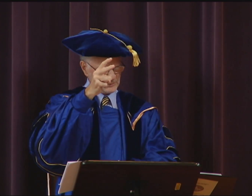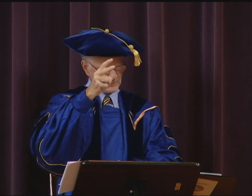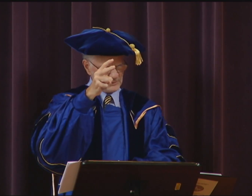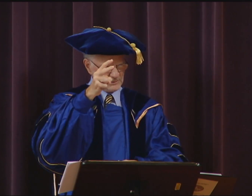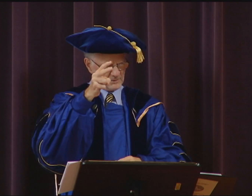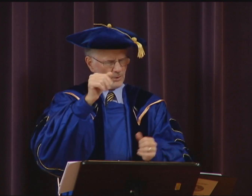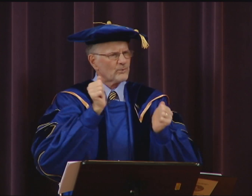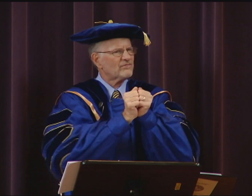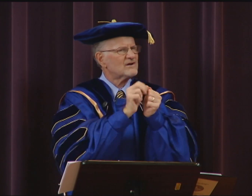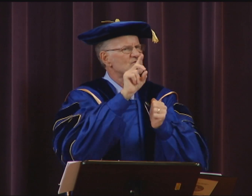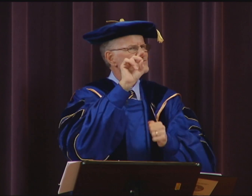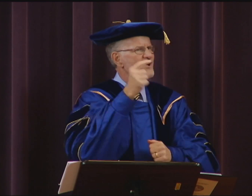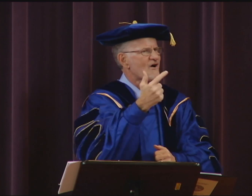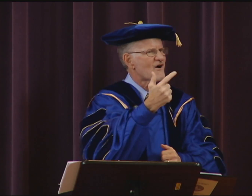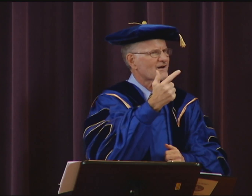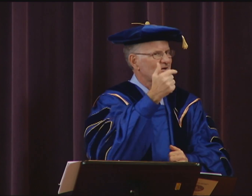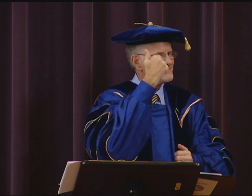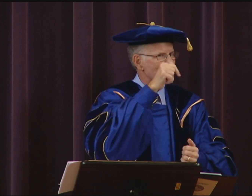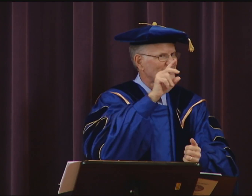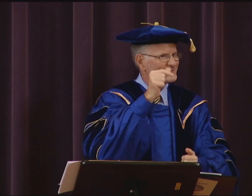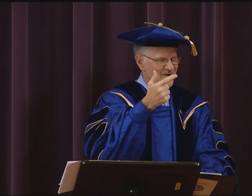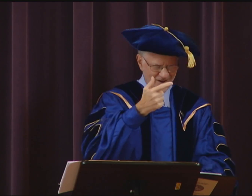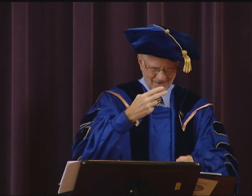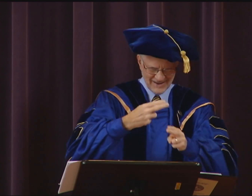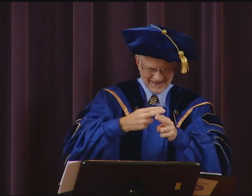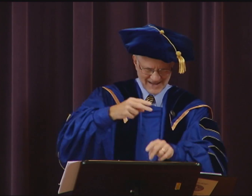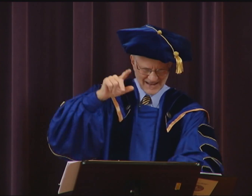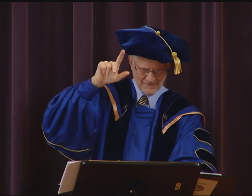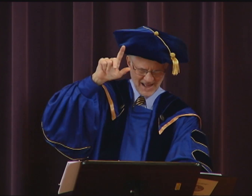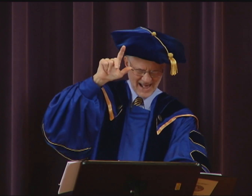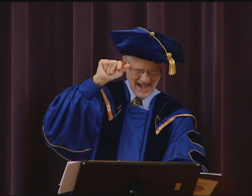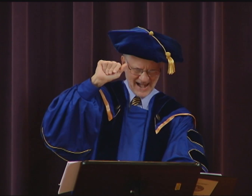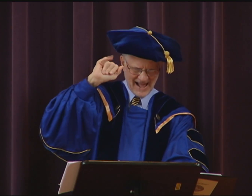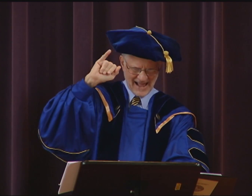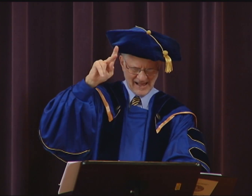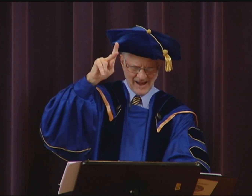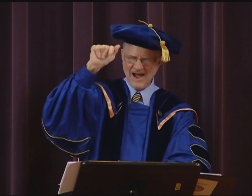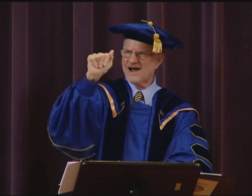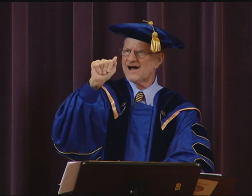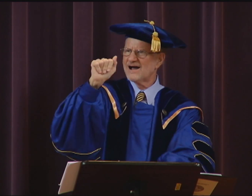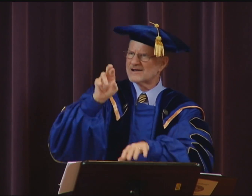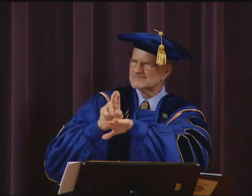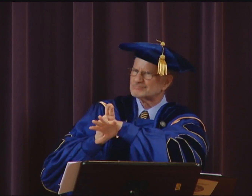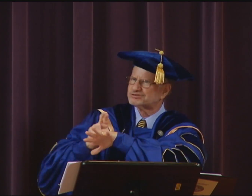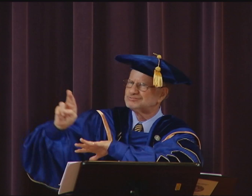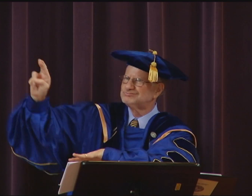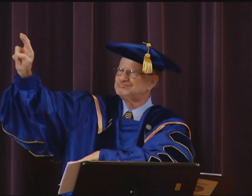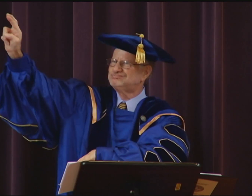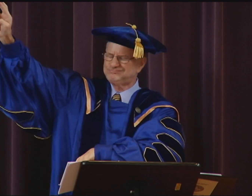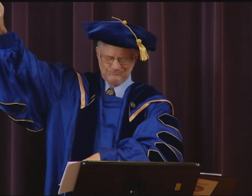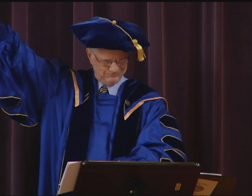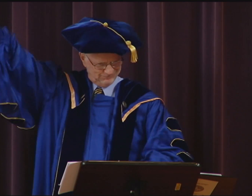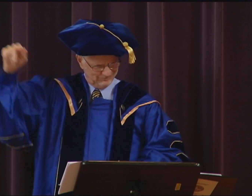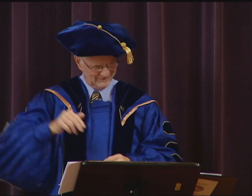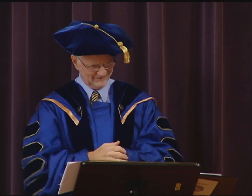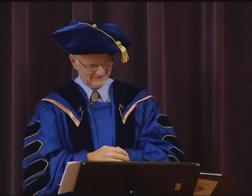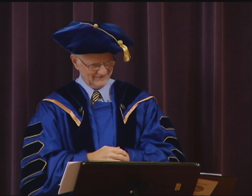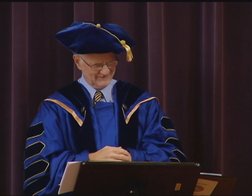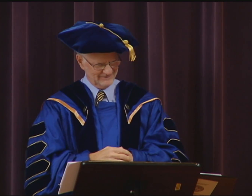Sputnik 2 launched with the dog. If you remember, the dog's name was Laika. That rocket